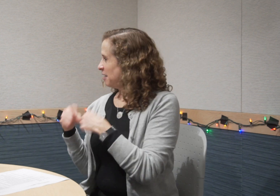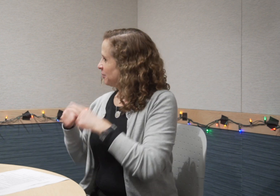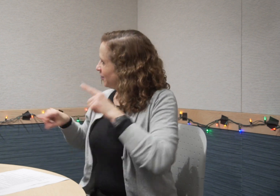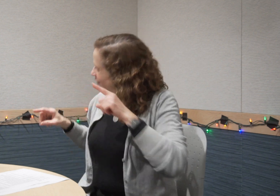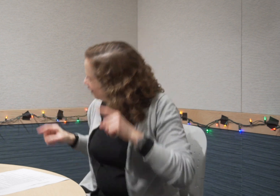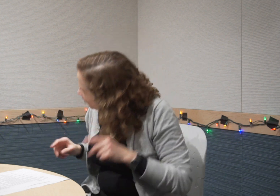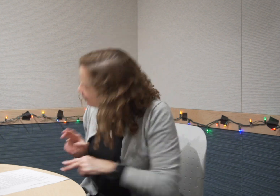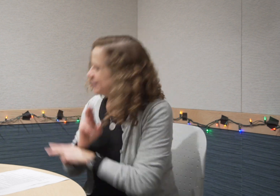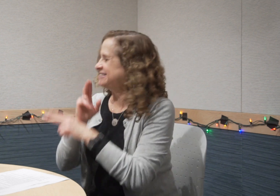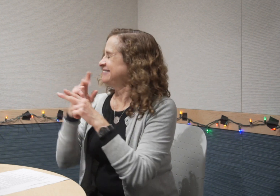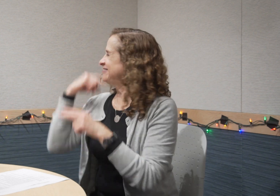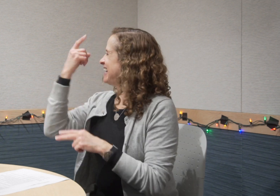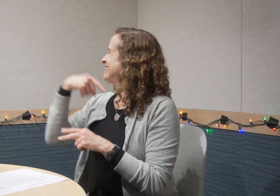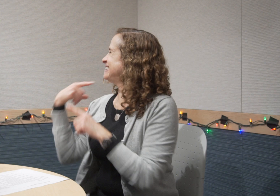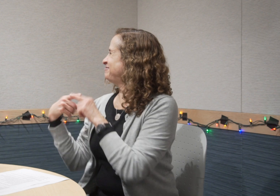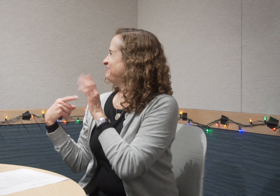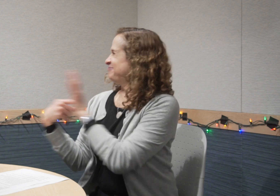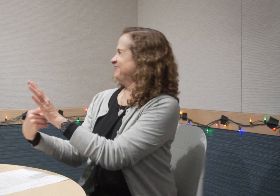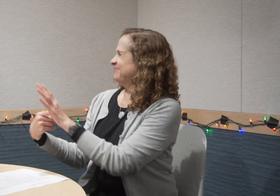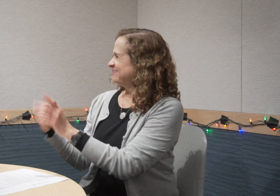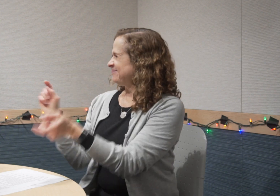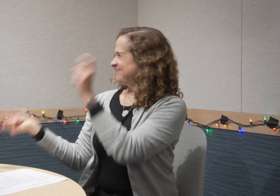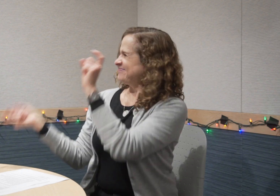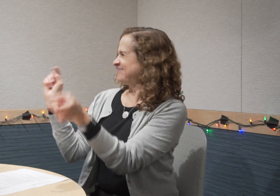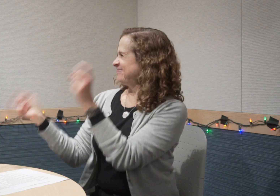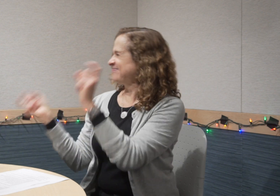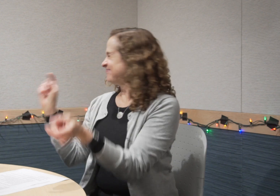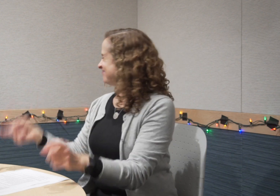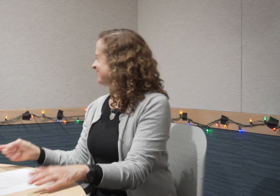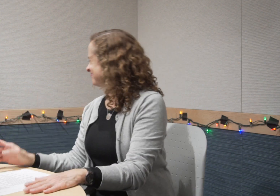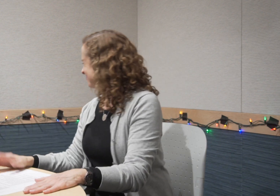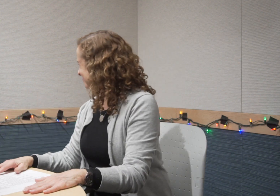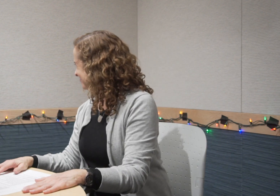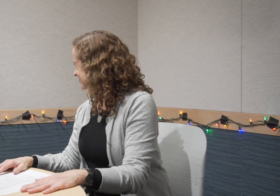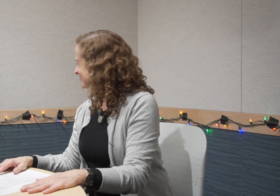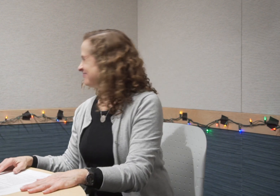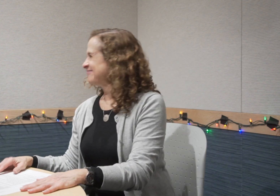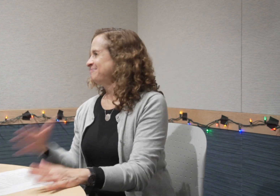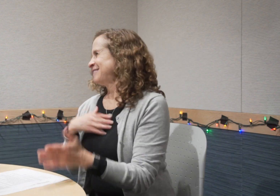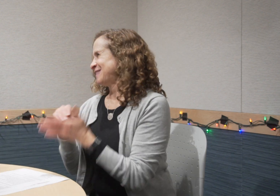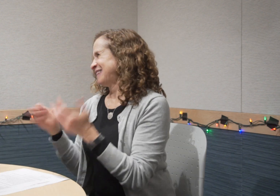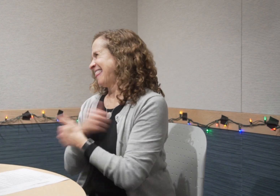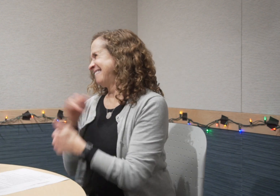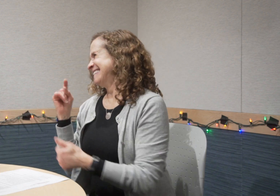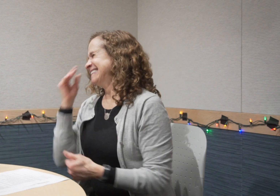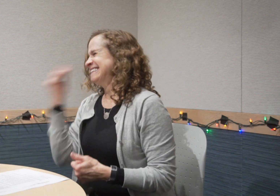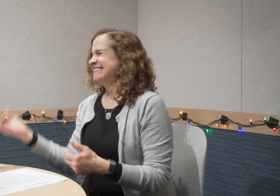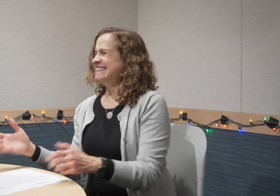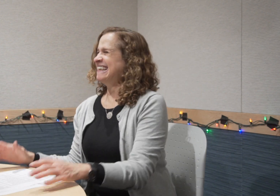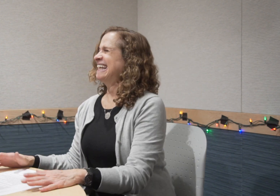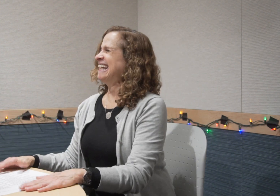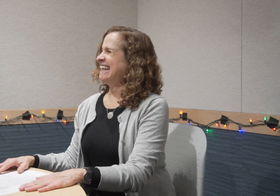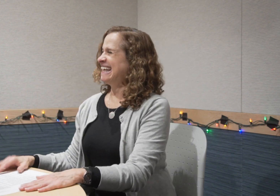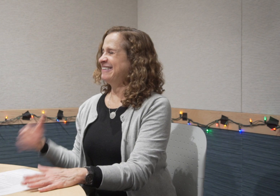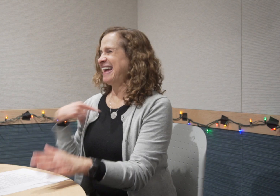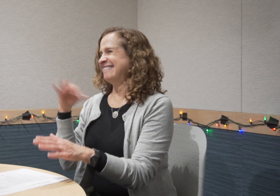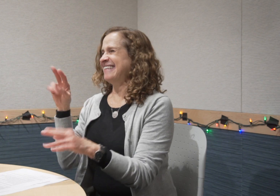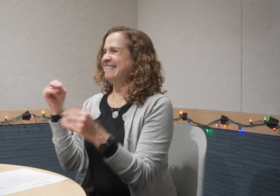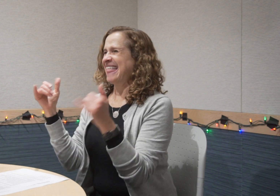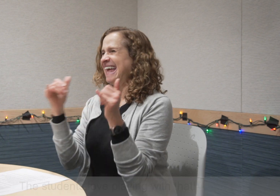Yeah. That's the same sign, but you use your face to emphasize or to modify. And that's my favorite feature of ASL.